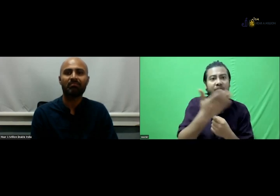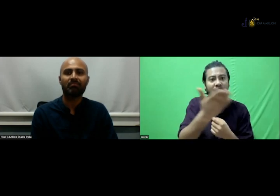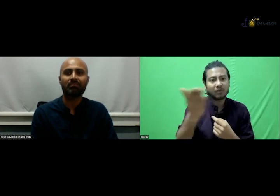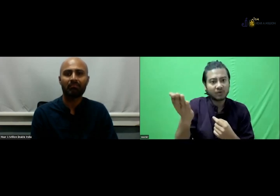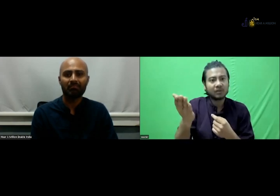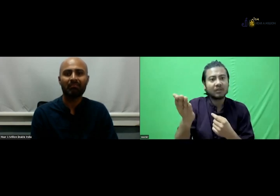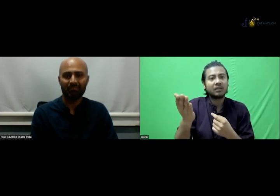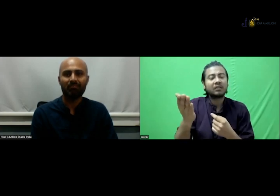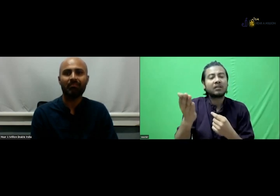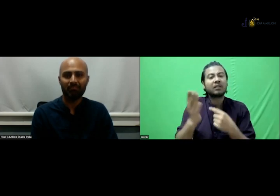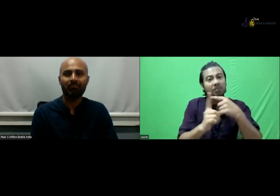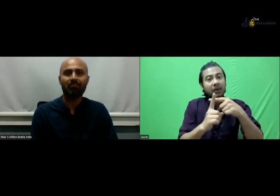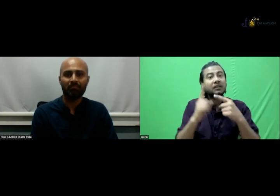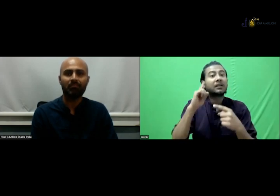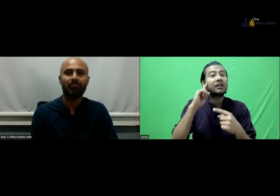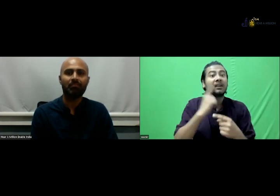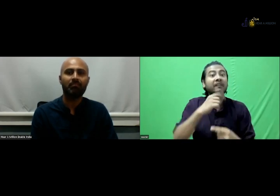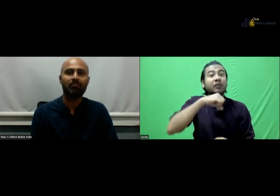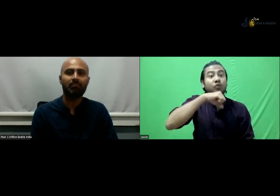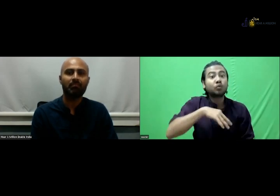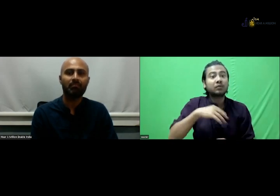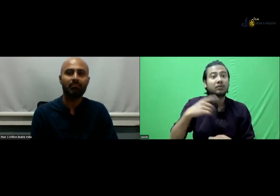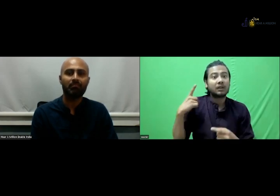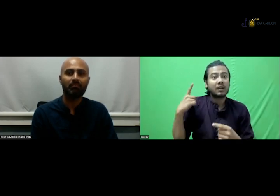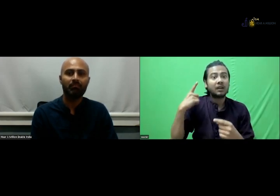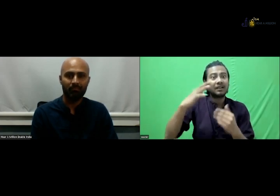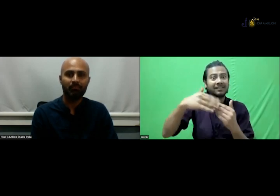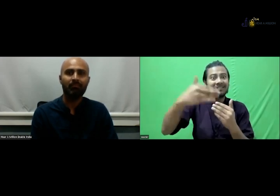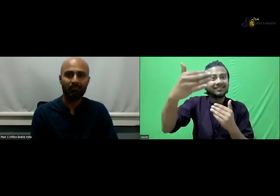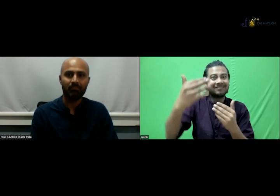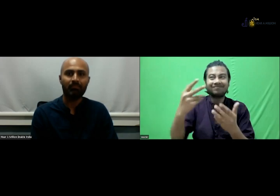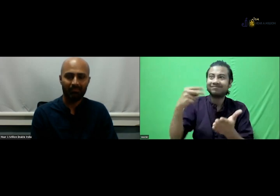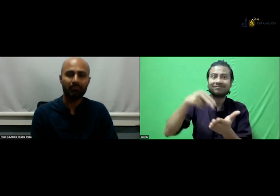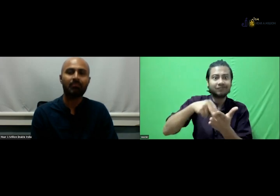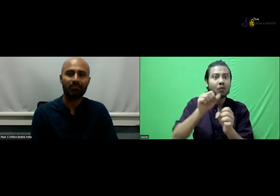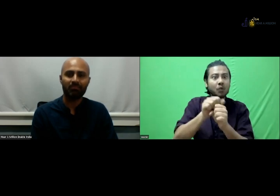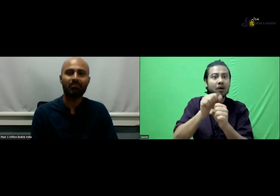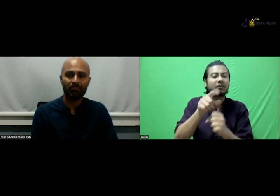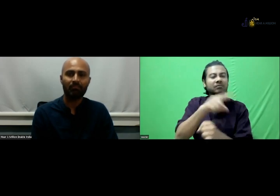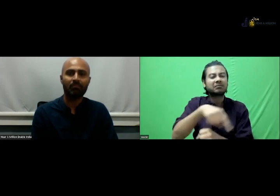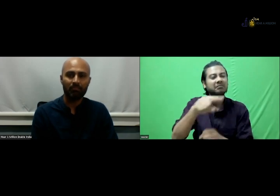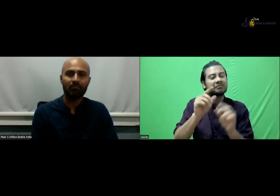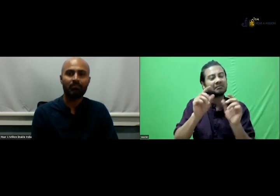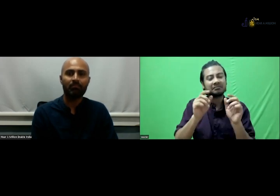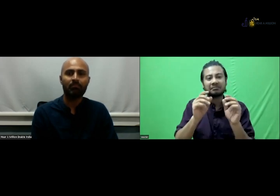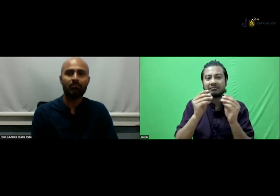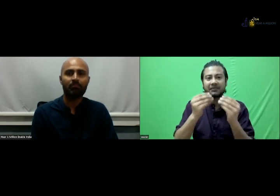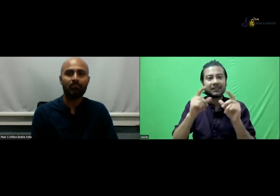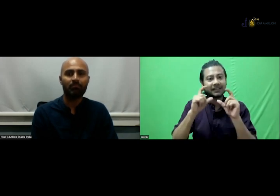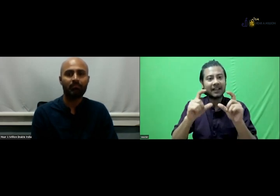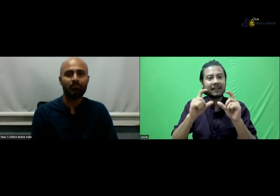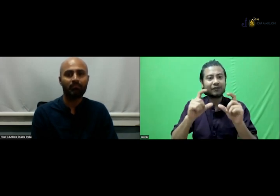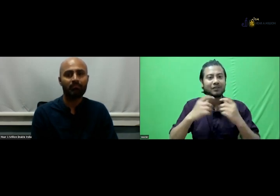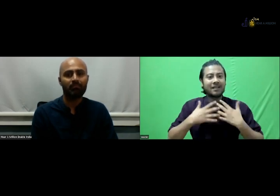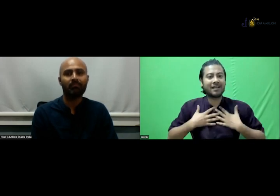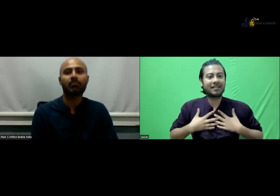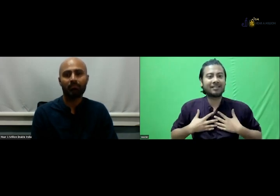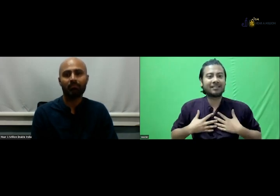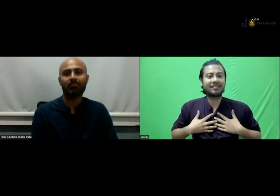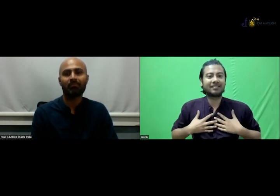Dhruva mentioned that she worked a lot. Yes, I believe she has actually worked. So I want